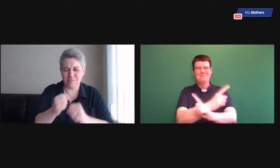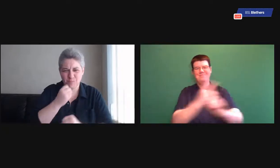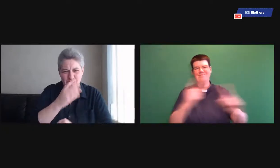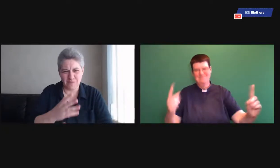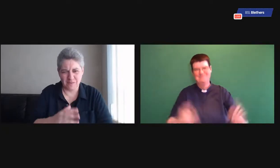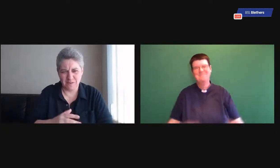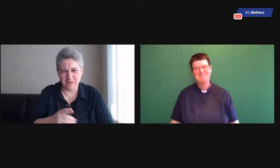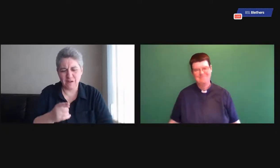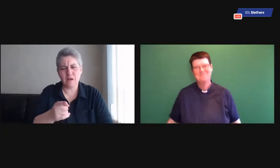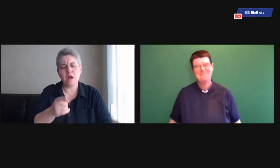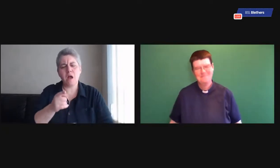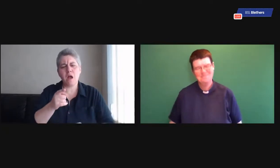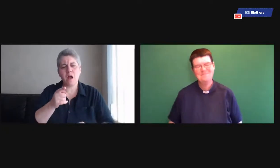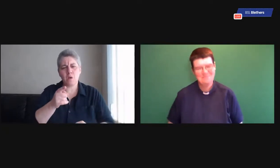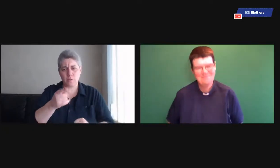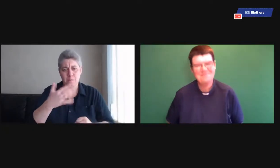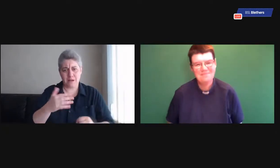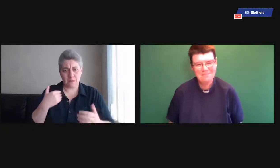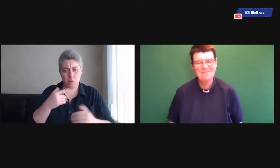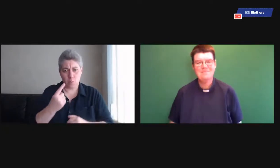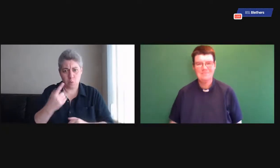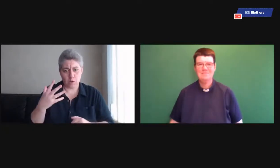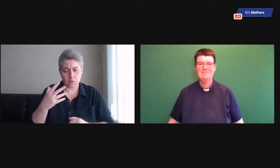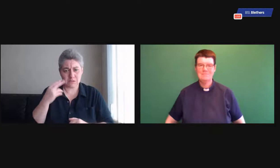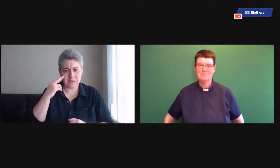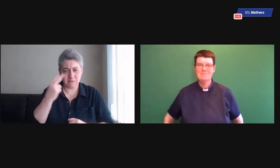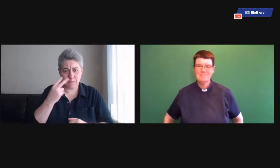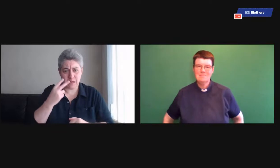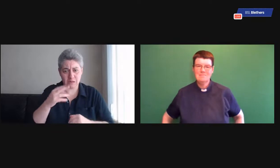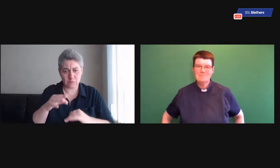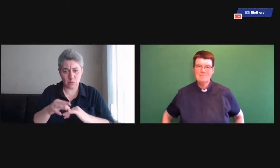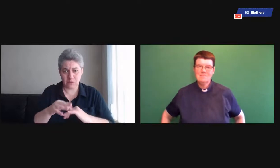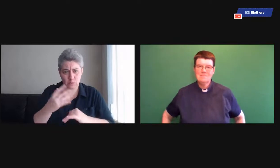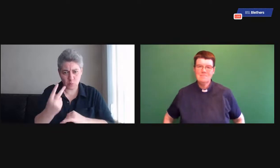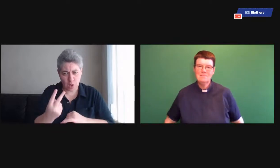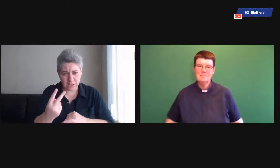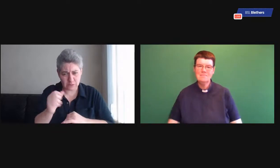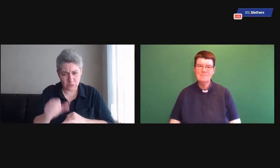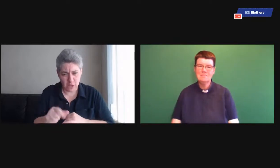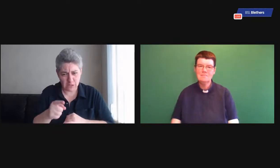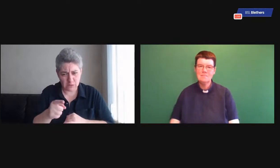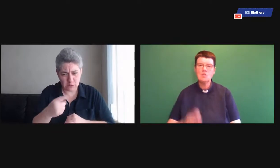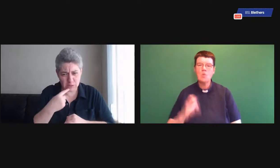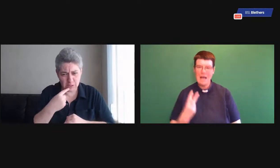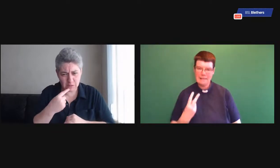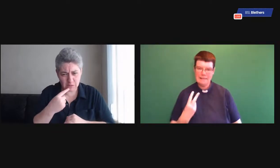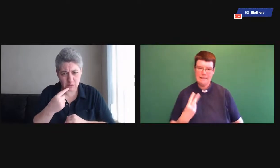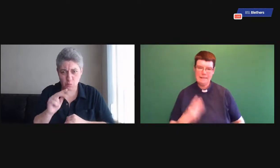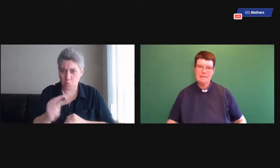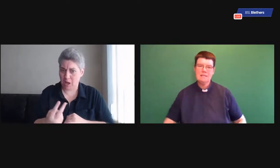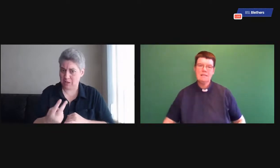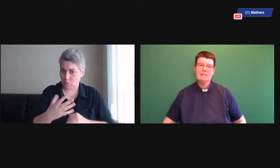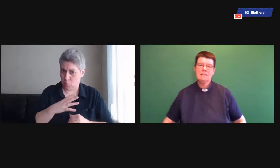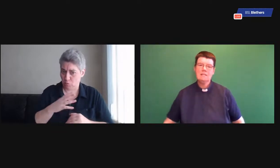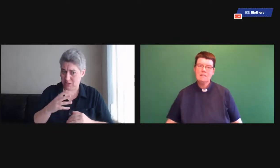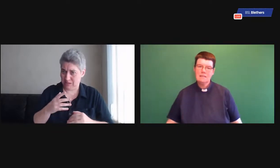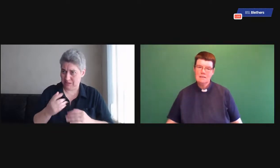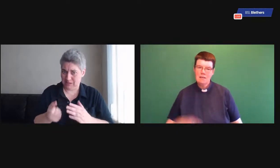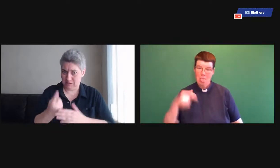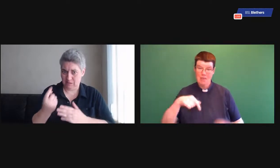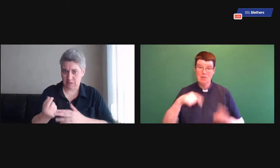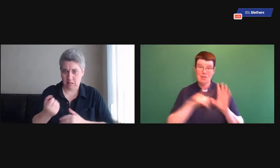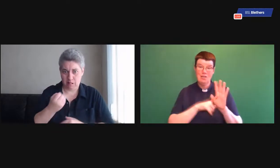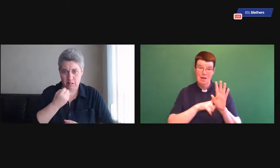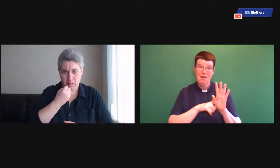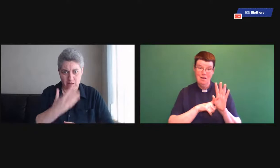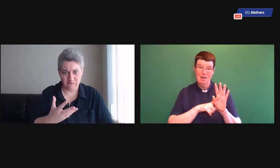were giving their vows to each other, they were doing it to only each other's hands and not me. It was so beautiful. So